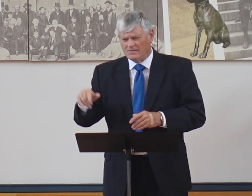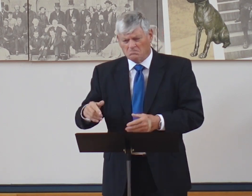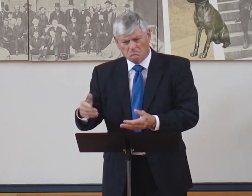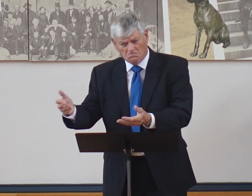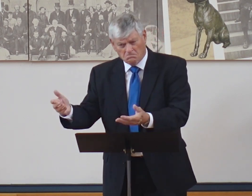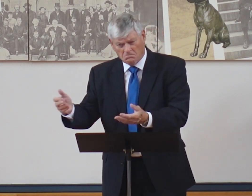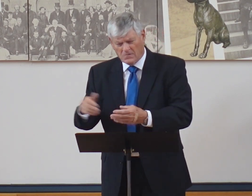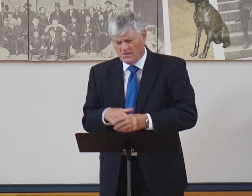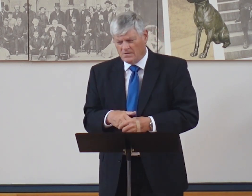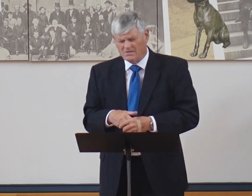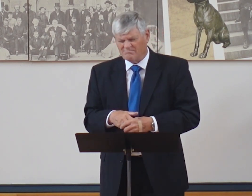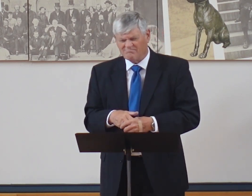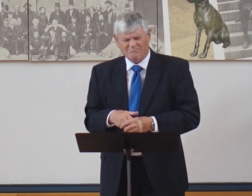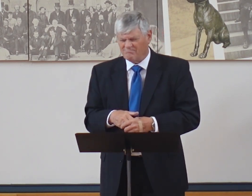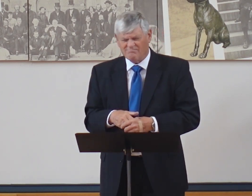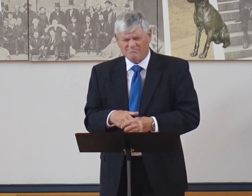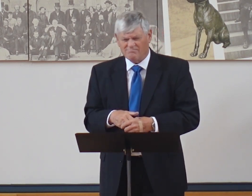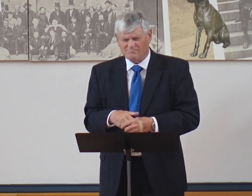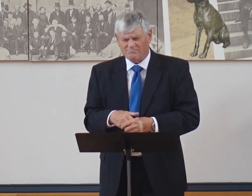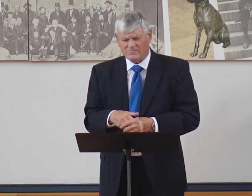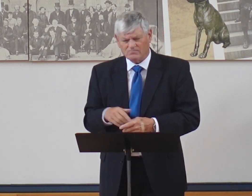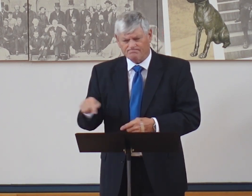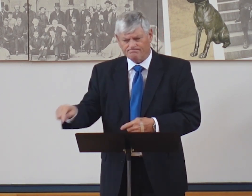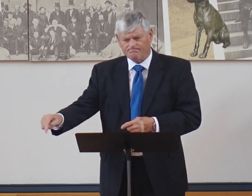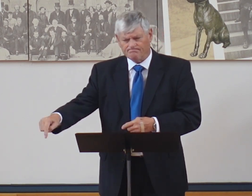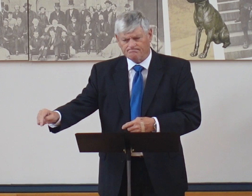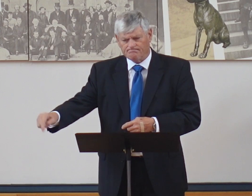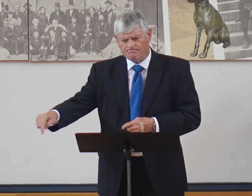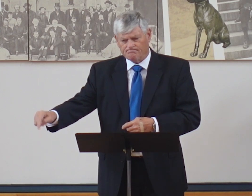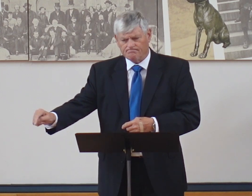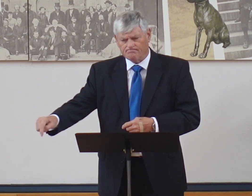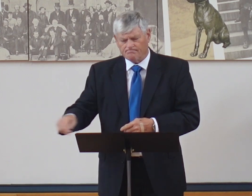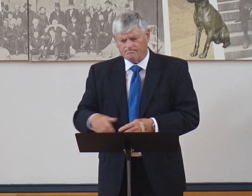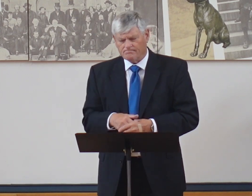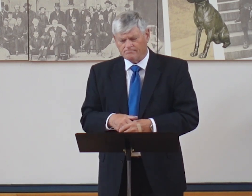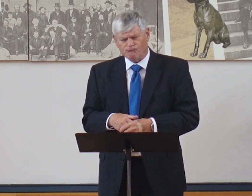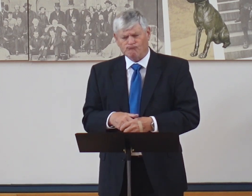Jacksonville, Illinois, a position to teach. And she didn't want to go there, she wanted to